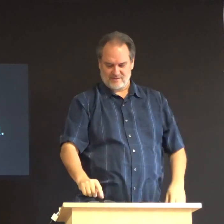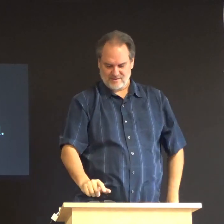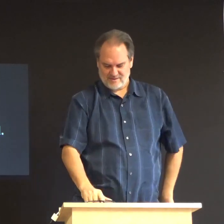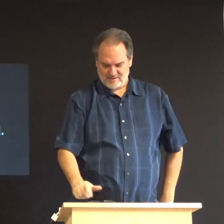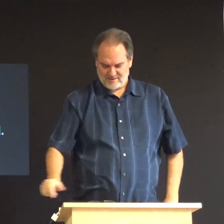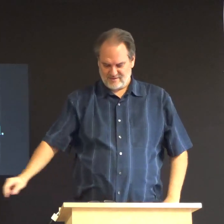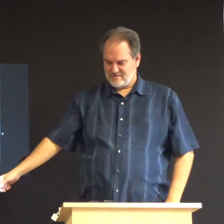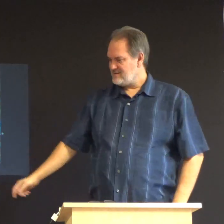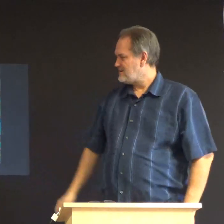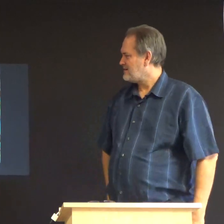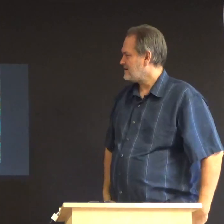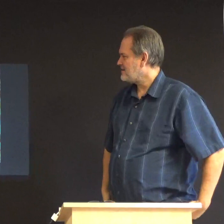power of His presence.